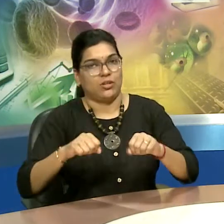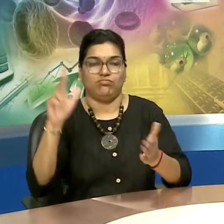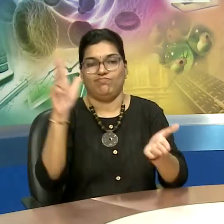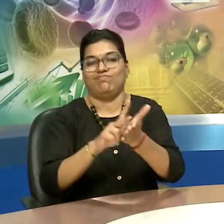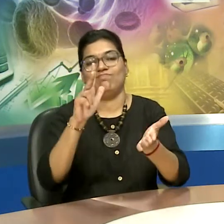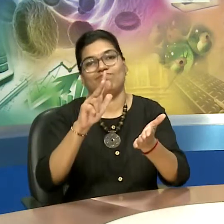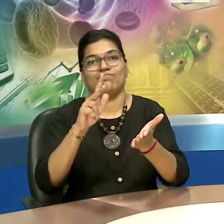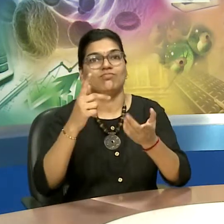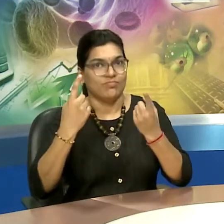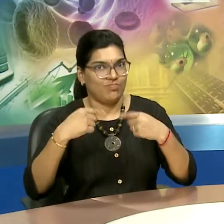by at least